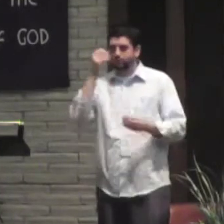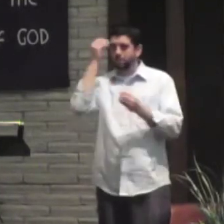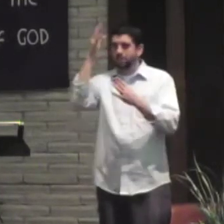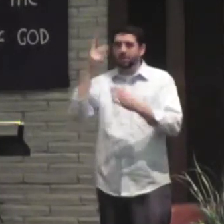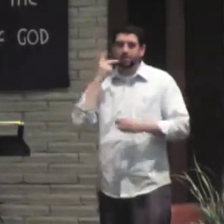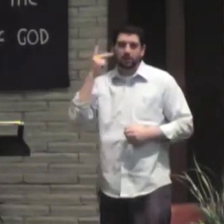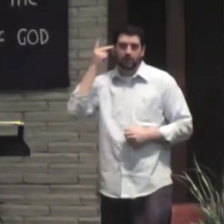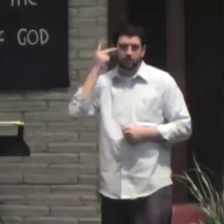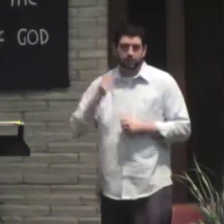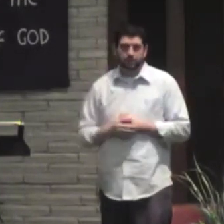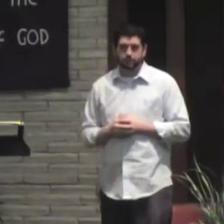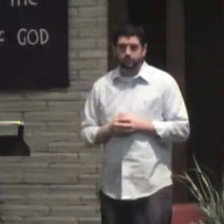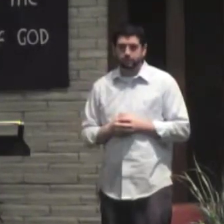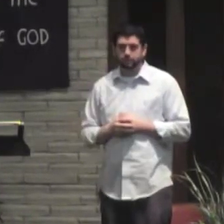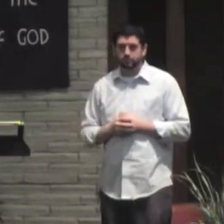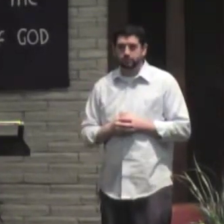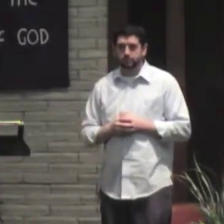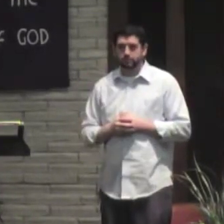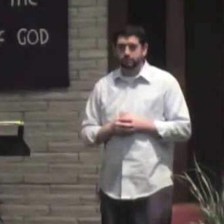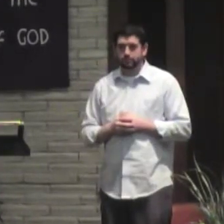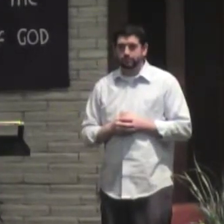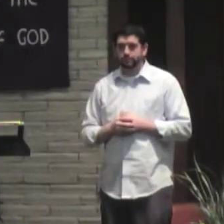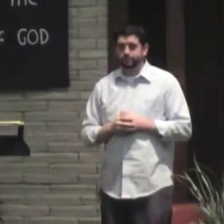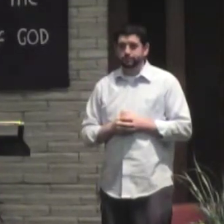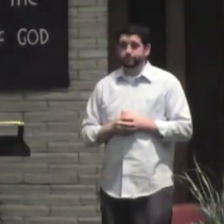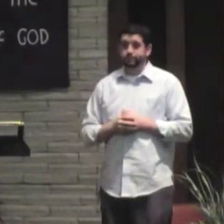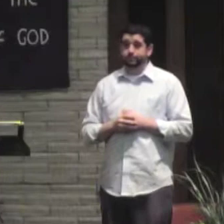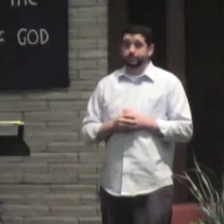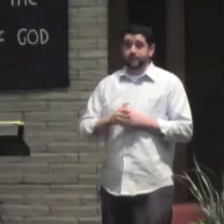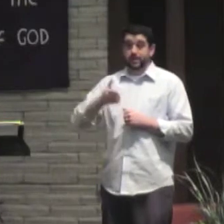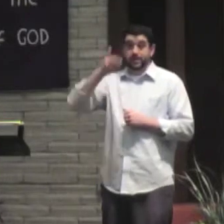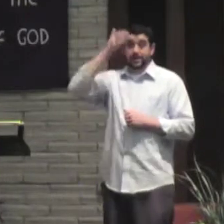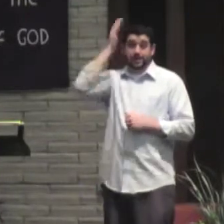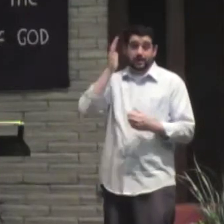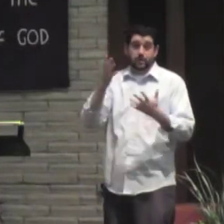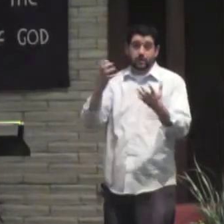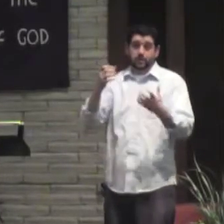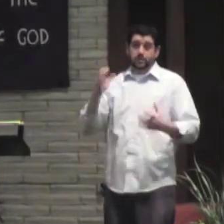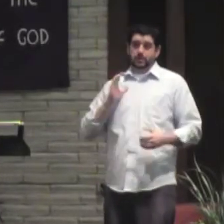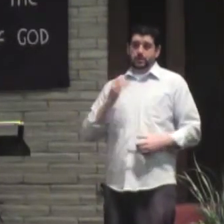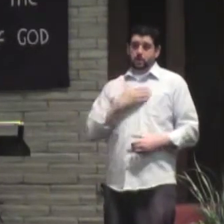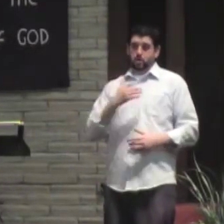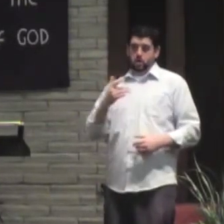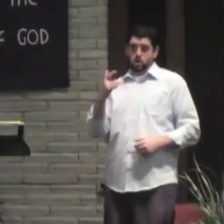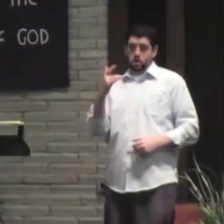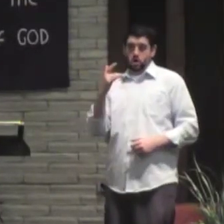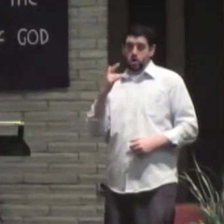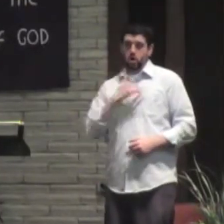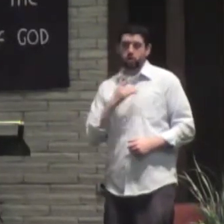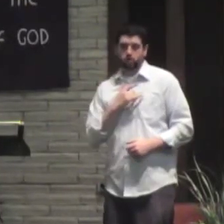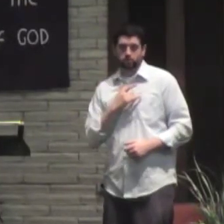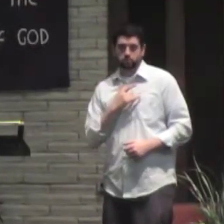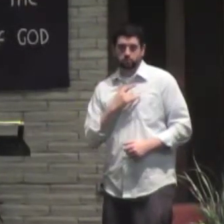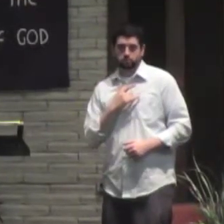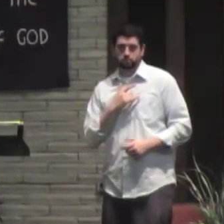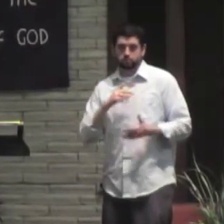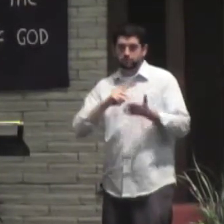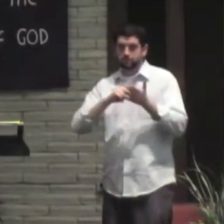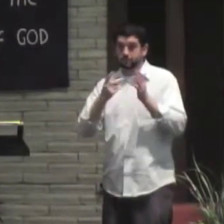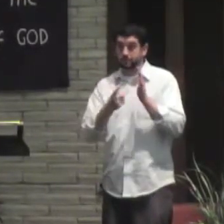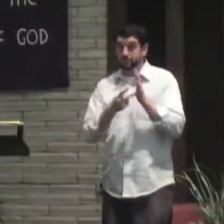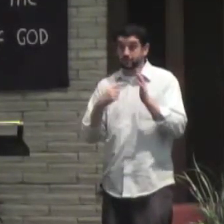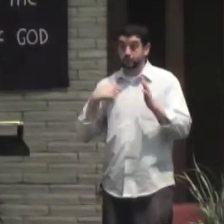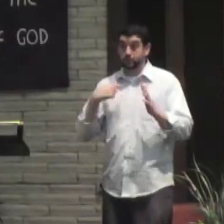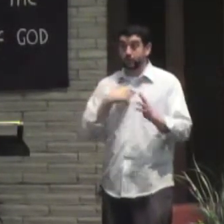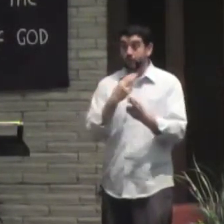With that said, God wants our hearts, which means that our repentance is not for outward